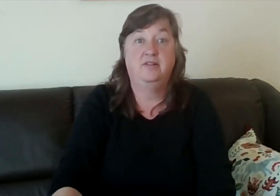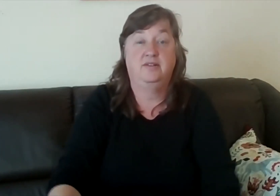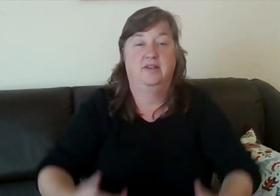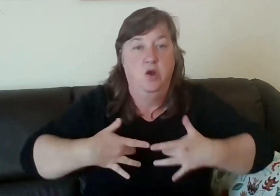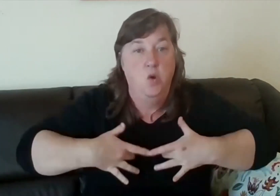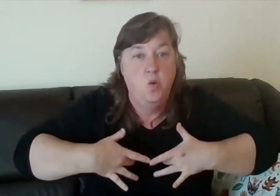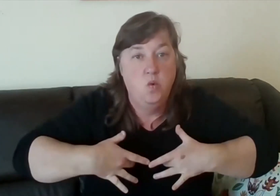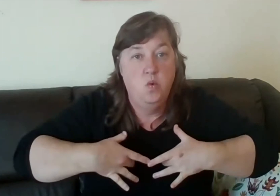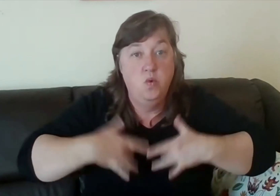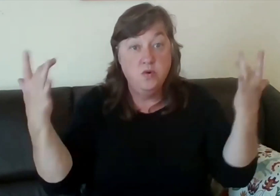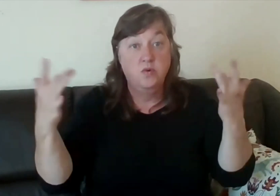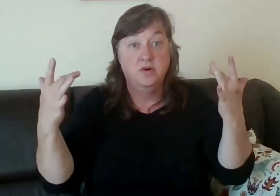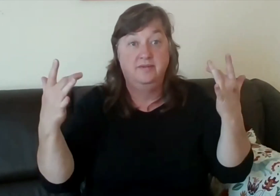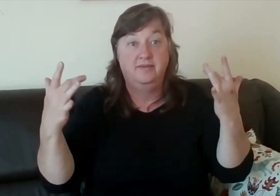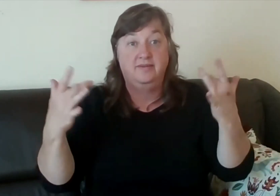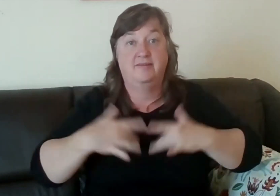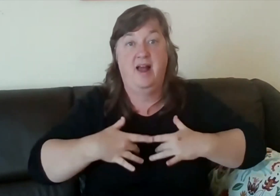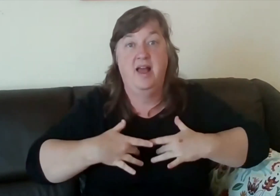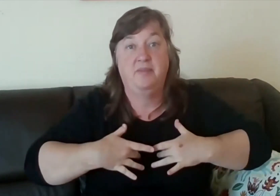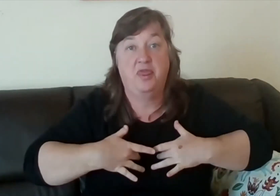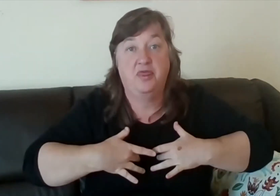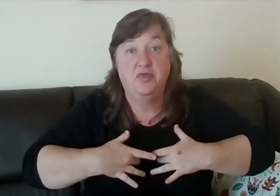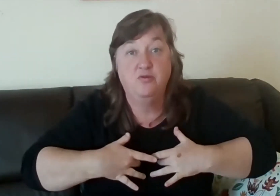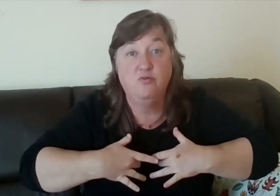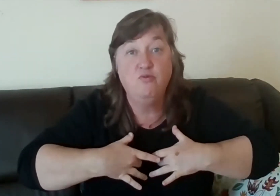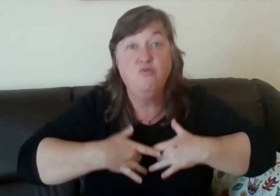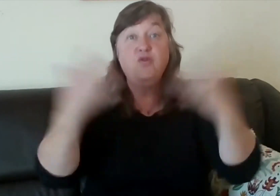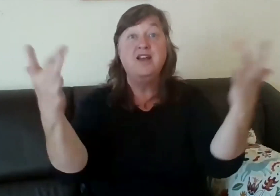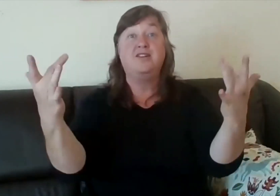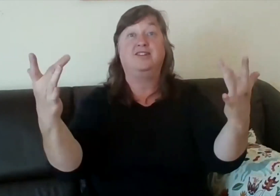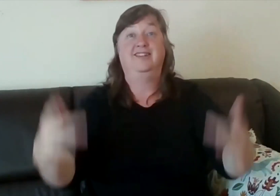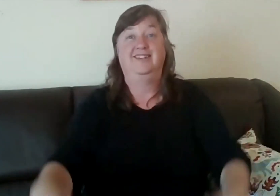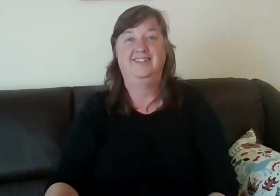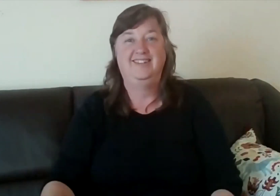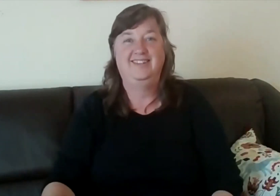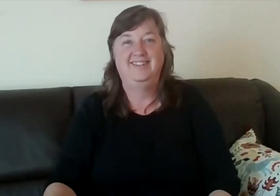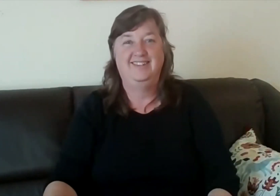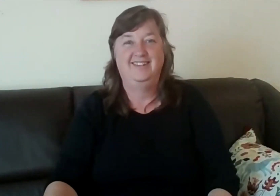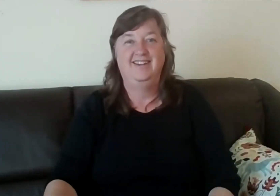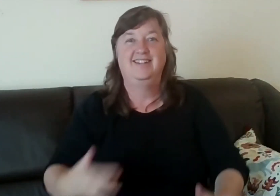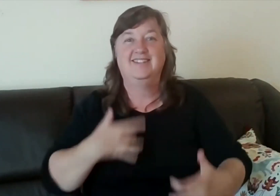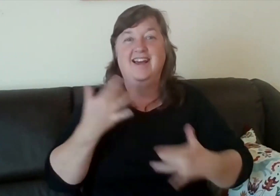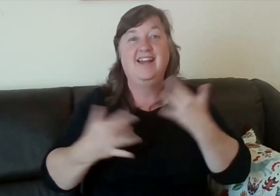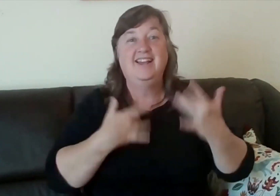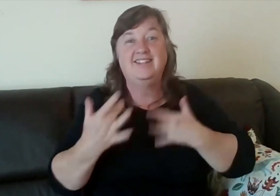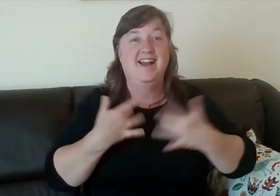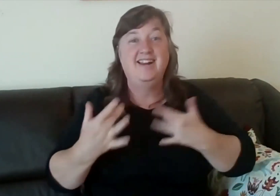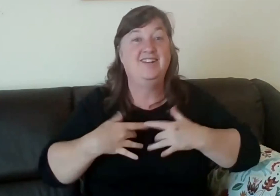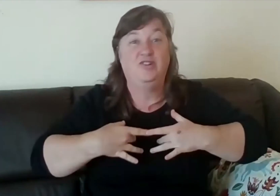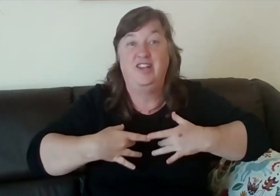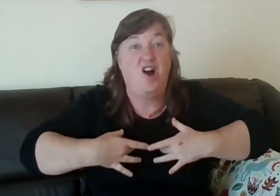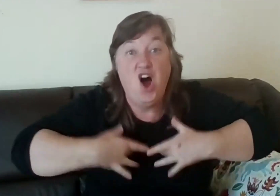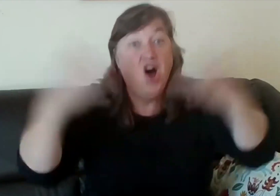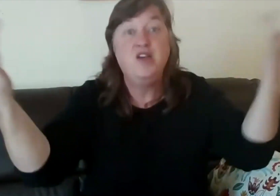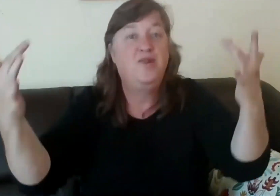Thrilled. Woo! I'm thrilled. It's kind of like excited, only all at